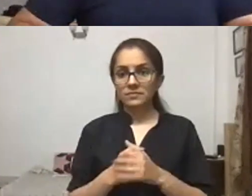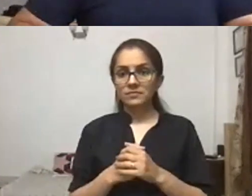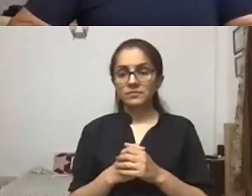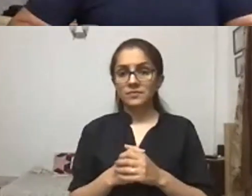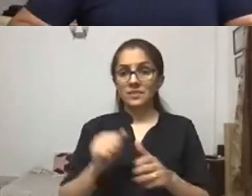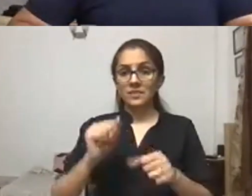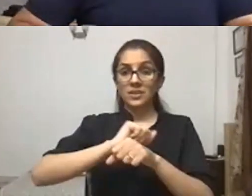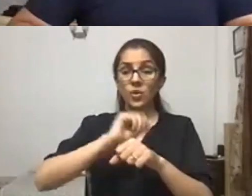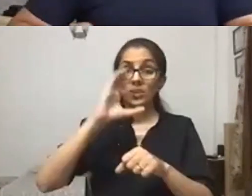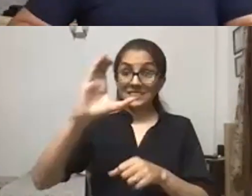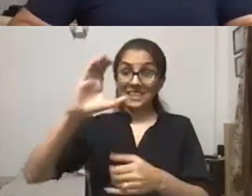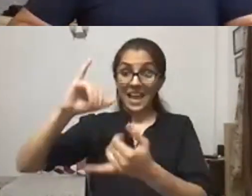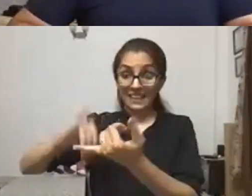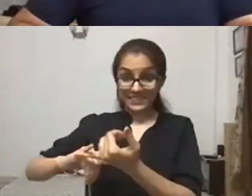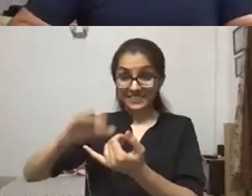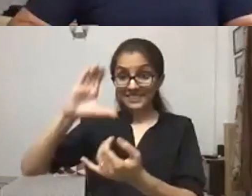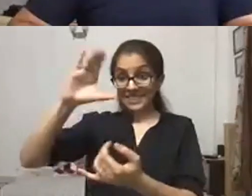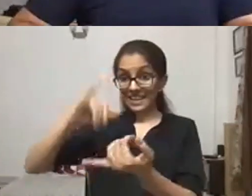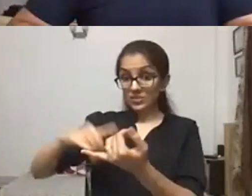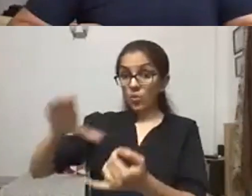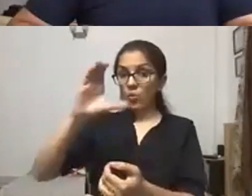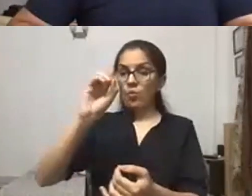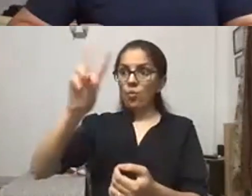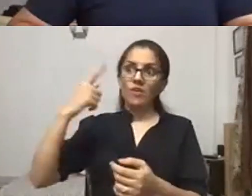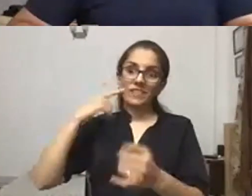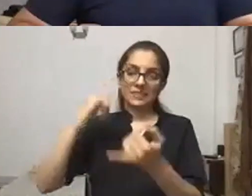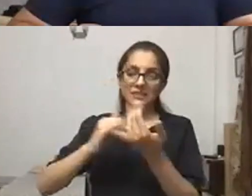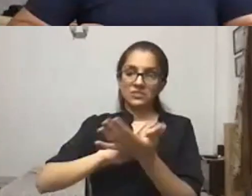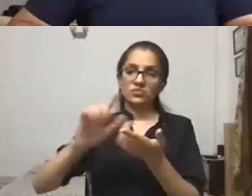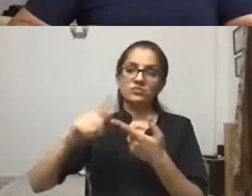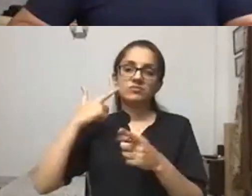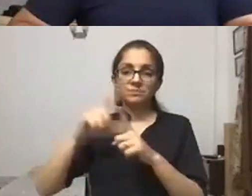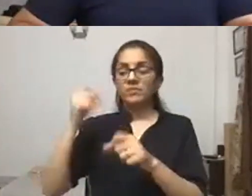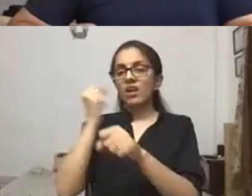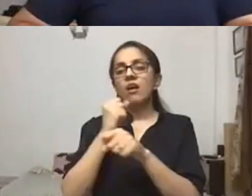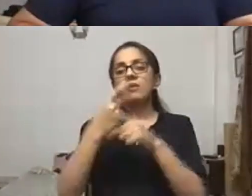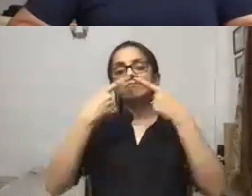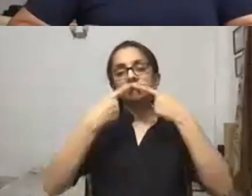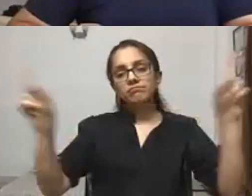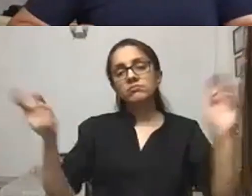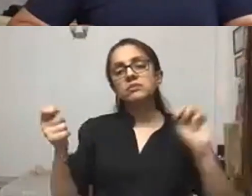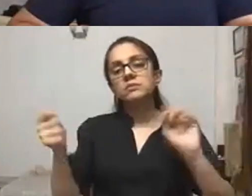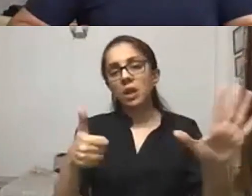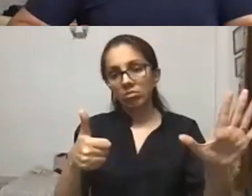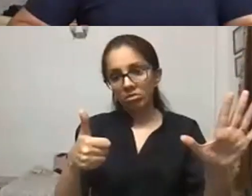So for Covishield, now today, the government has said you can wait for 6 months.